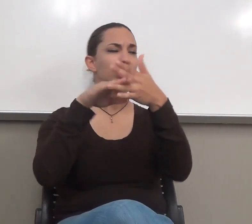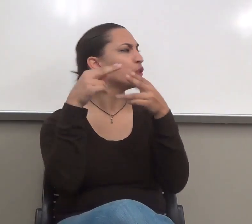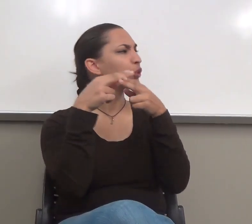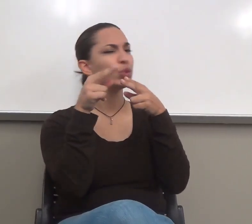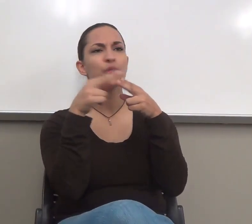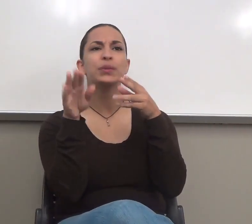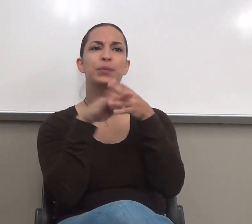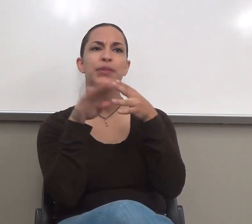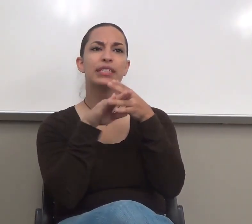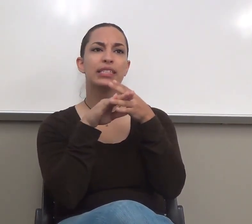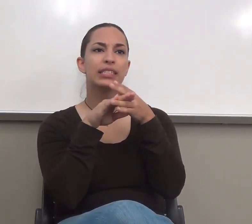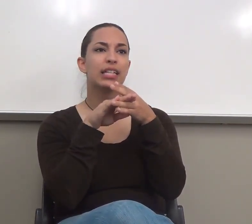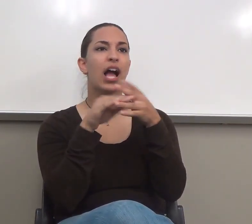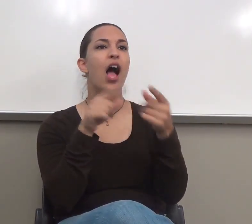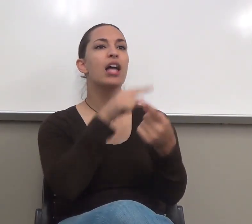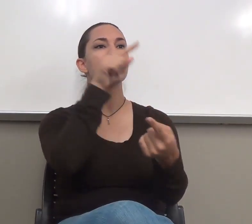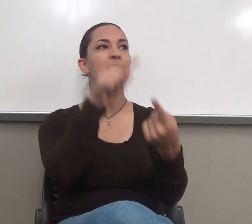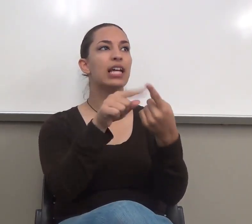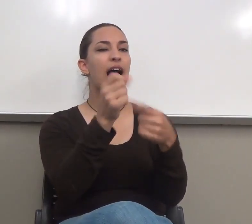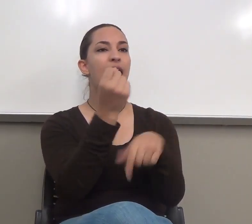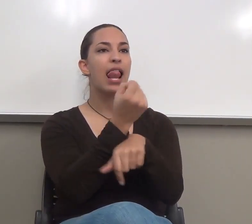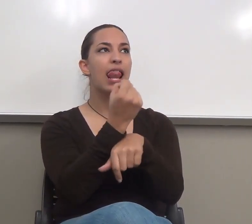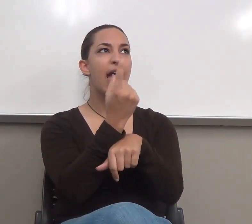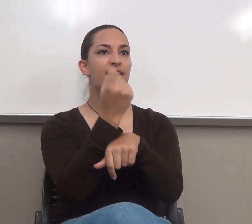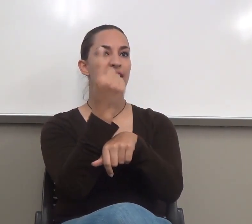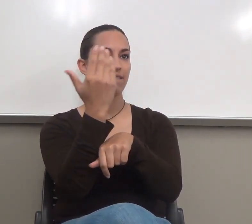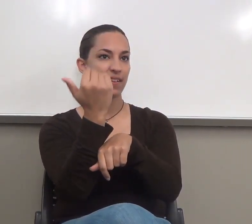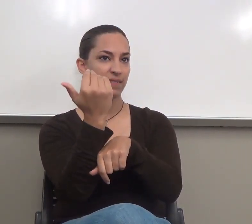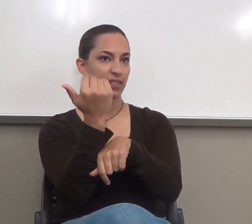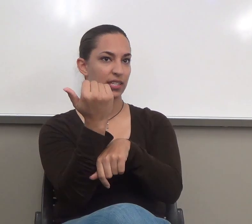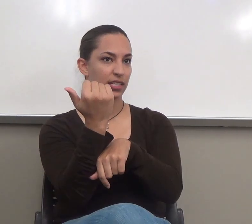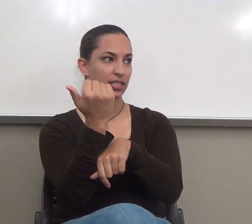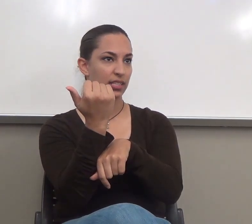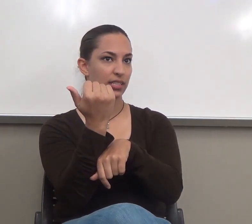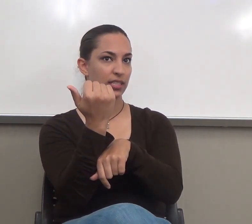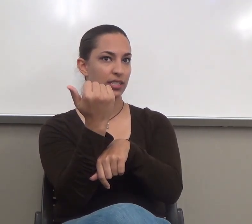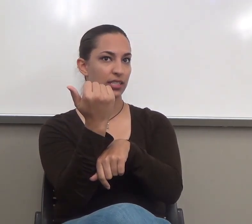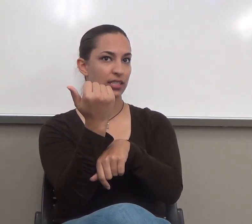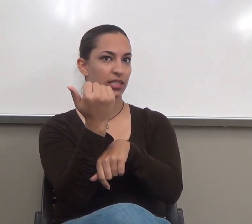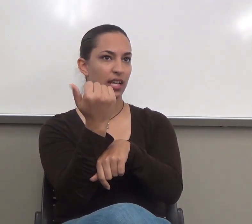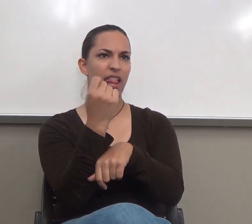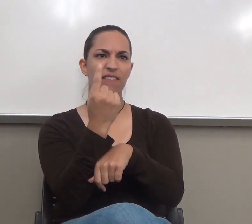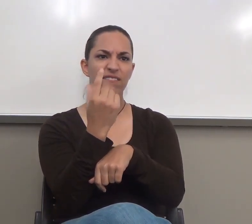to prepare you to do. Okay? Okay, let's take a break.